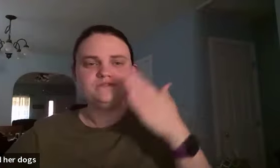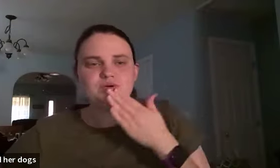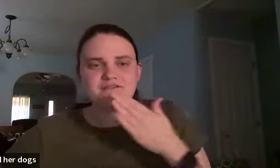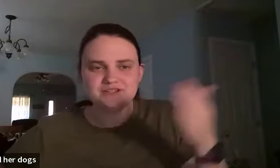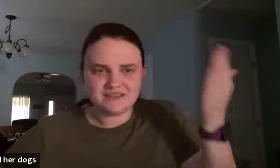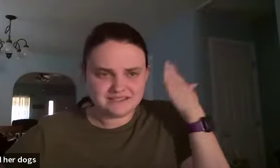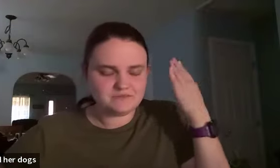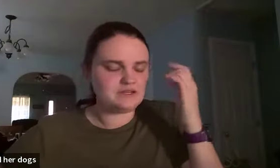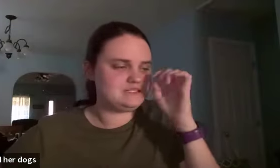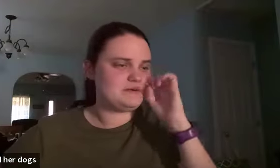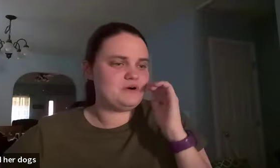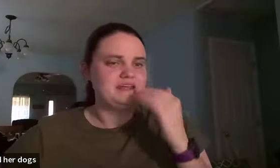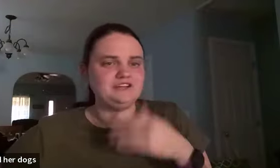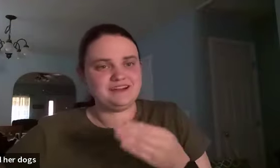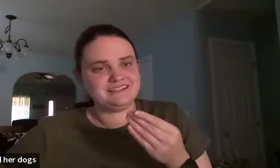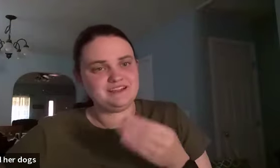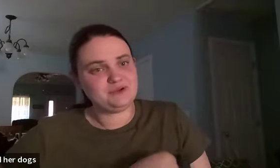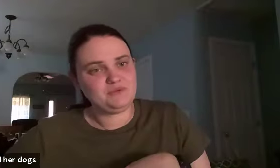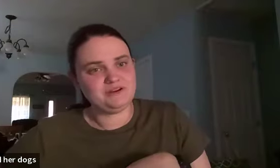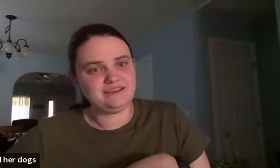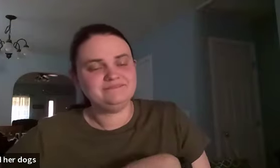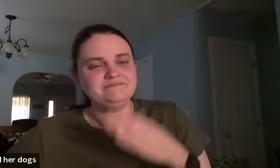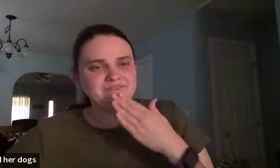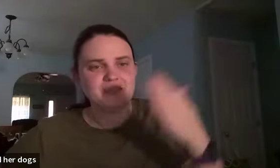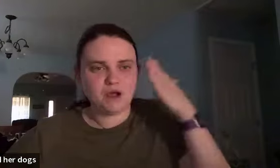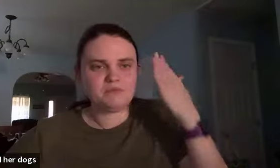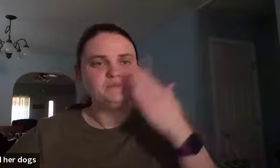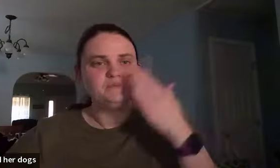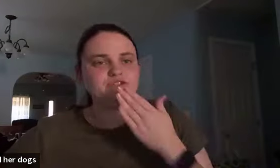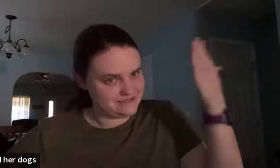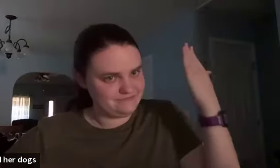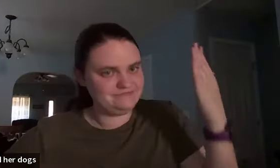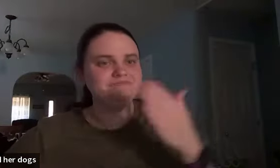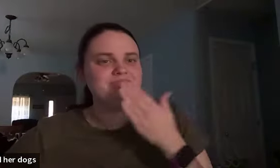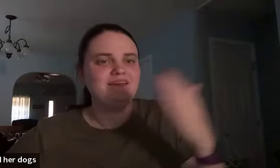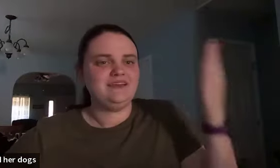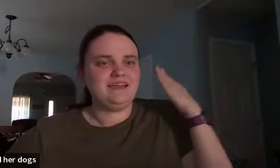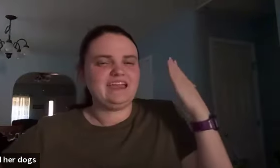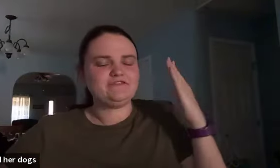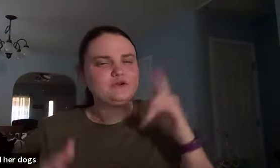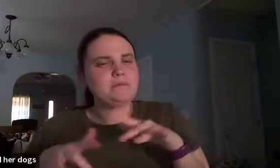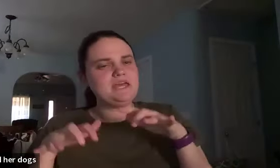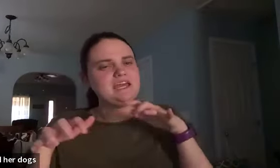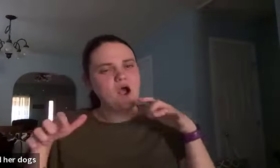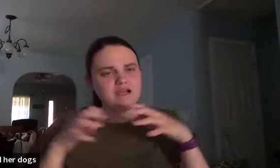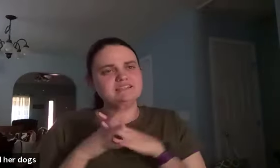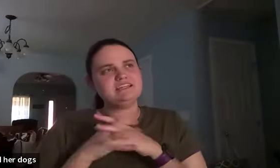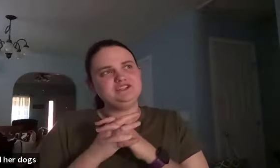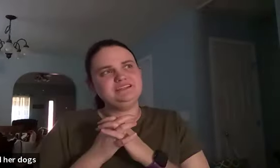if you ever sign someone to someone and you're trying to tell them good morning, they probably will do this. If they're in a big audience, I do